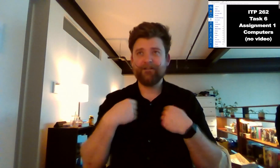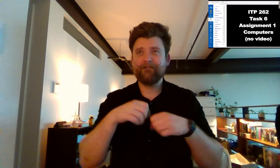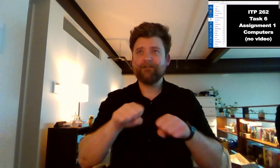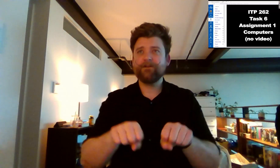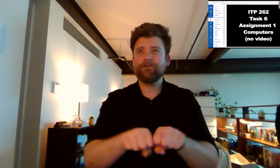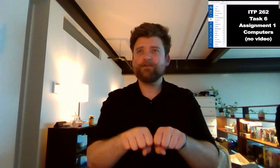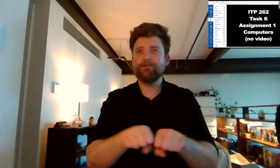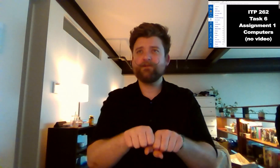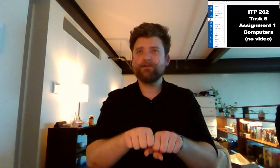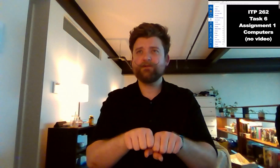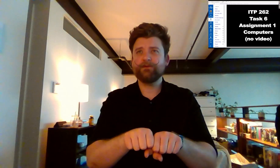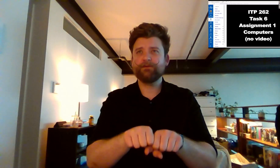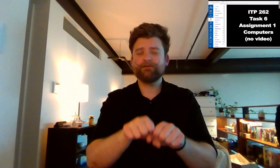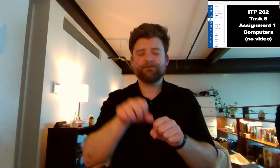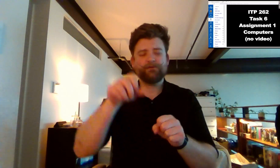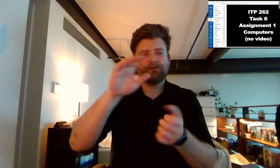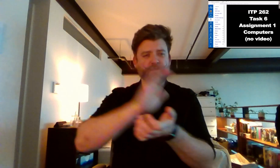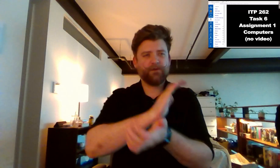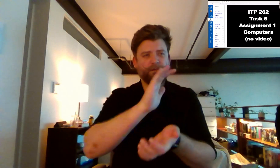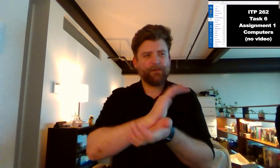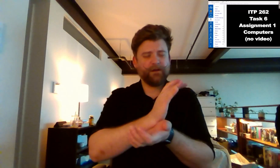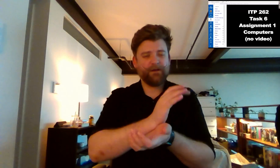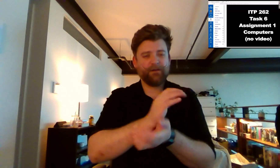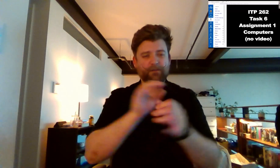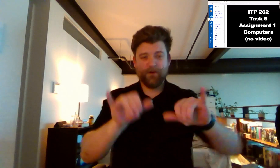8.5 by 11. Okay.